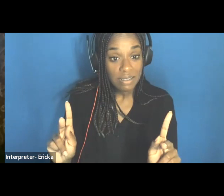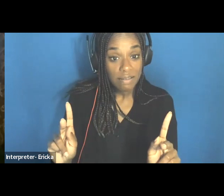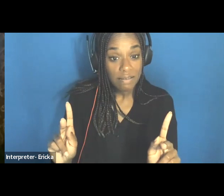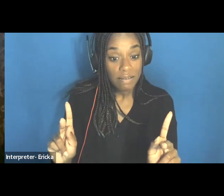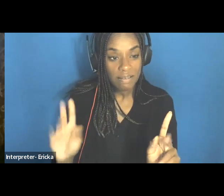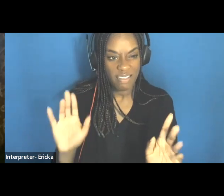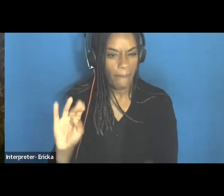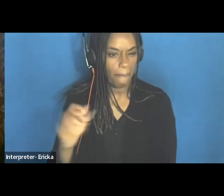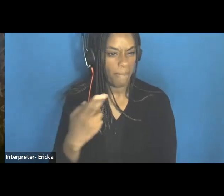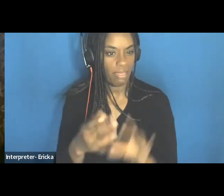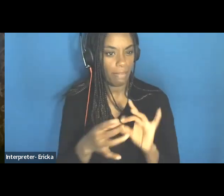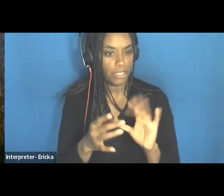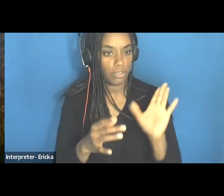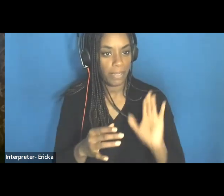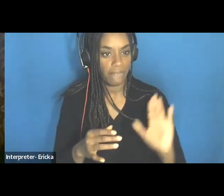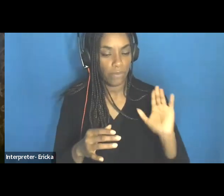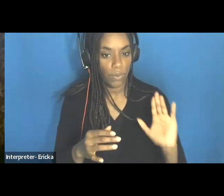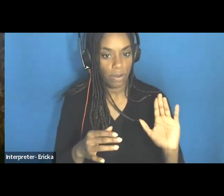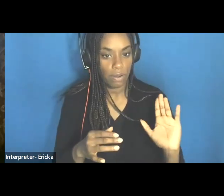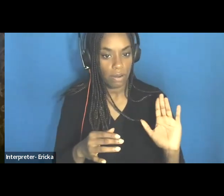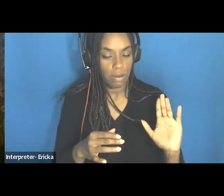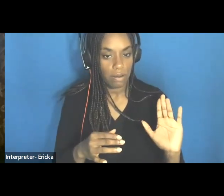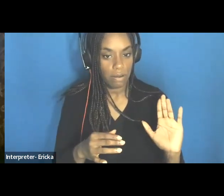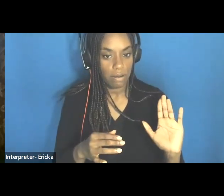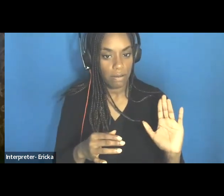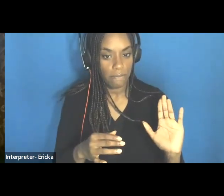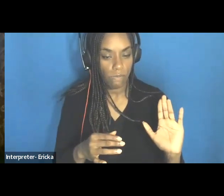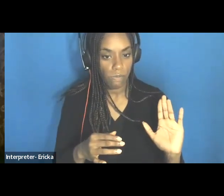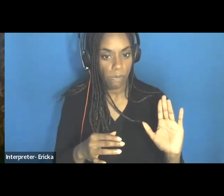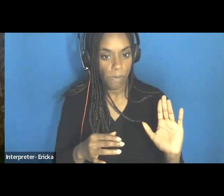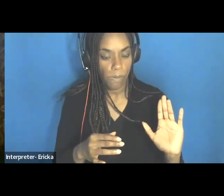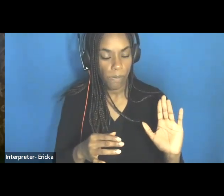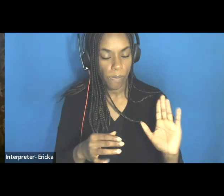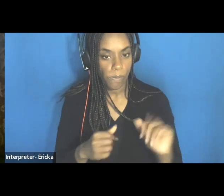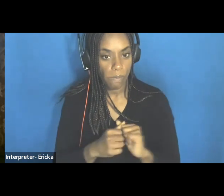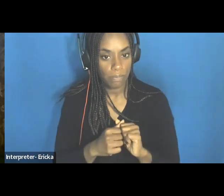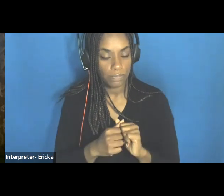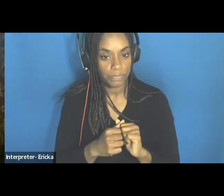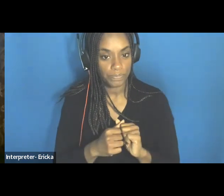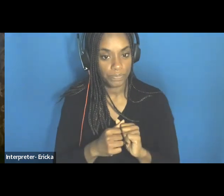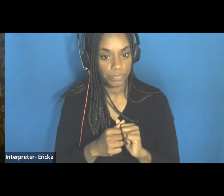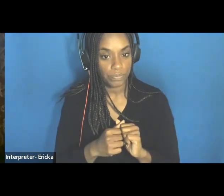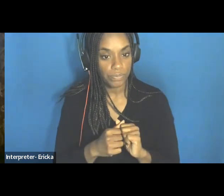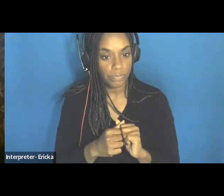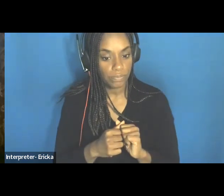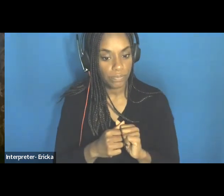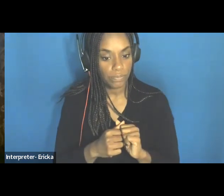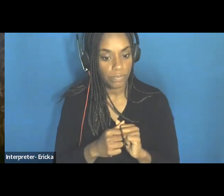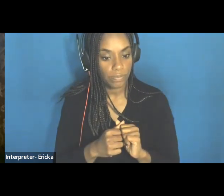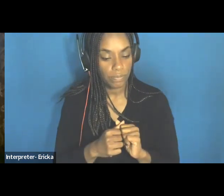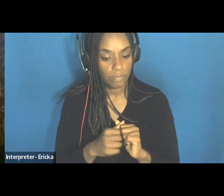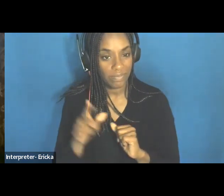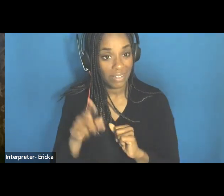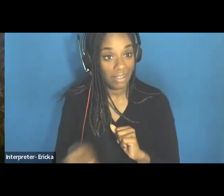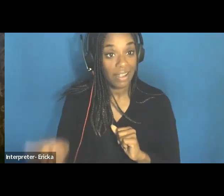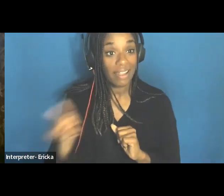earlier, just walls completely. No, these were community, the SIL and the